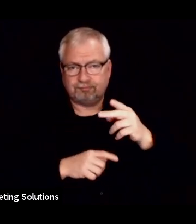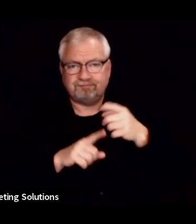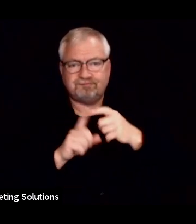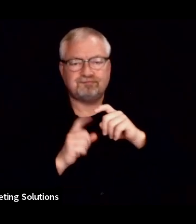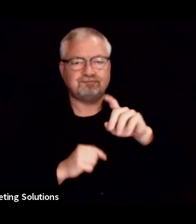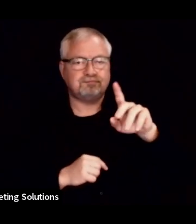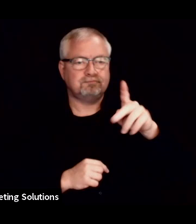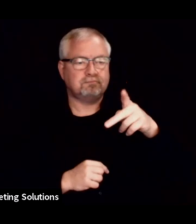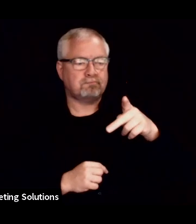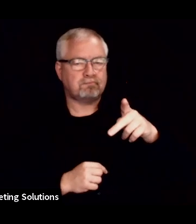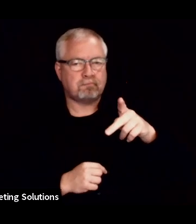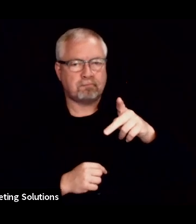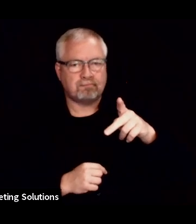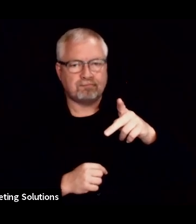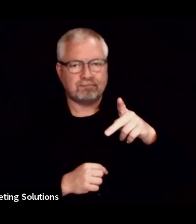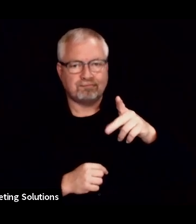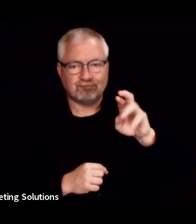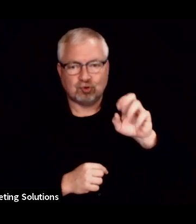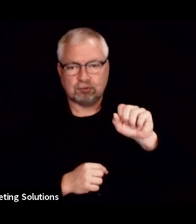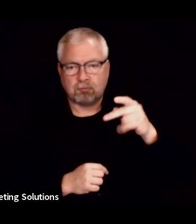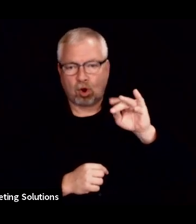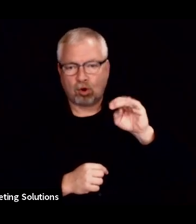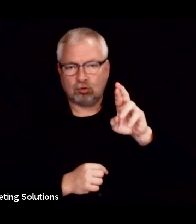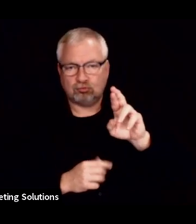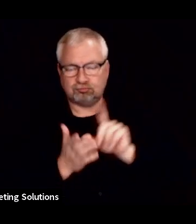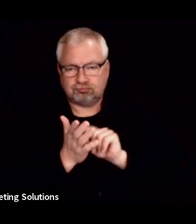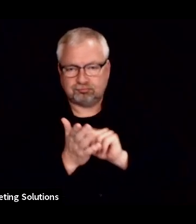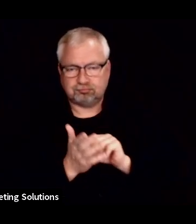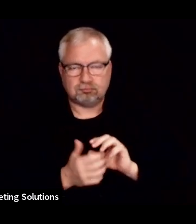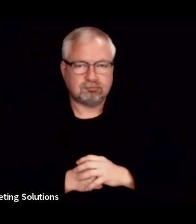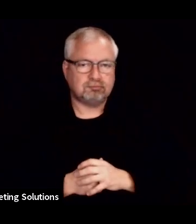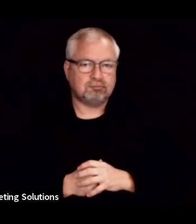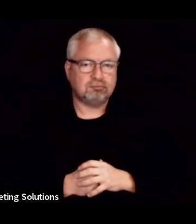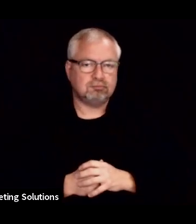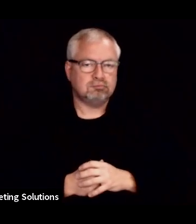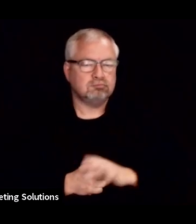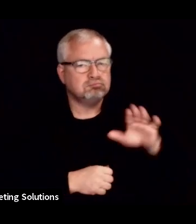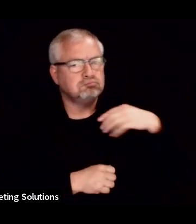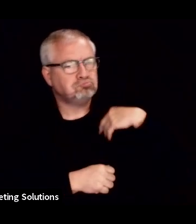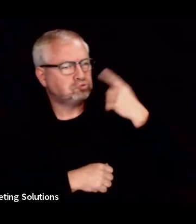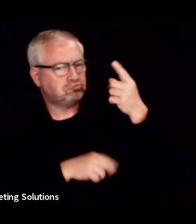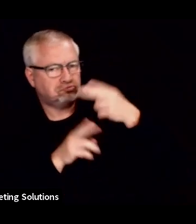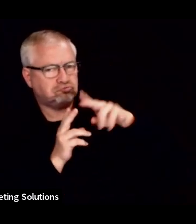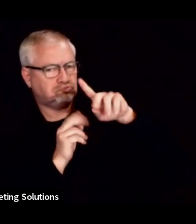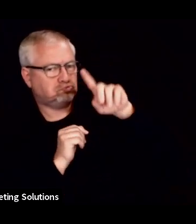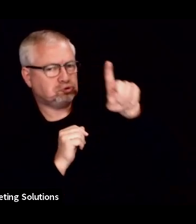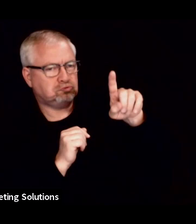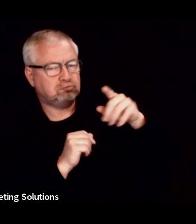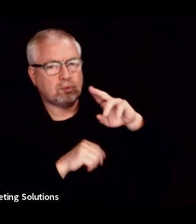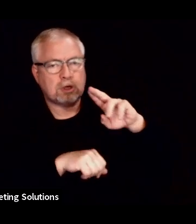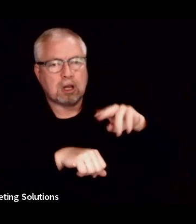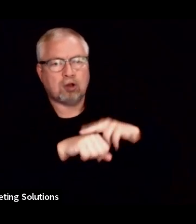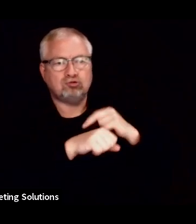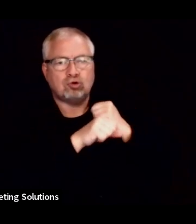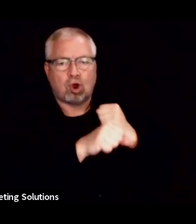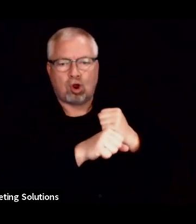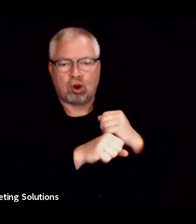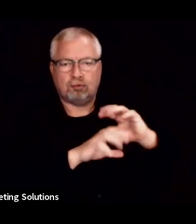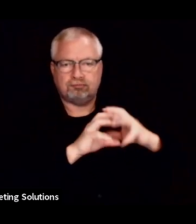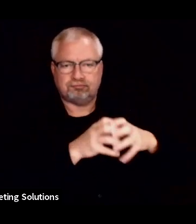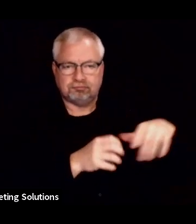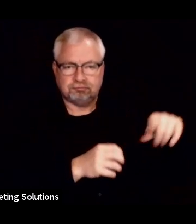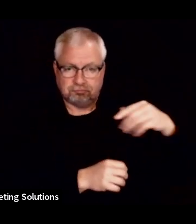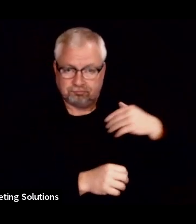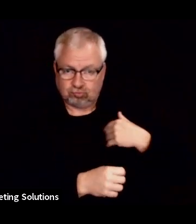hi. One very quick question on the National Guard Armory tests. Are they drive-through? The news release does not explain